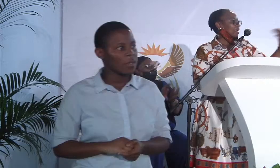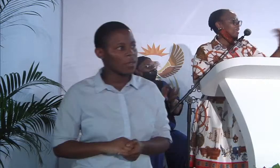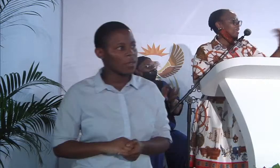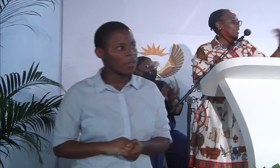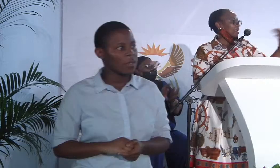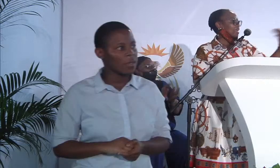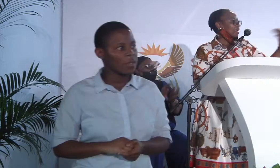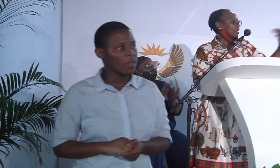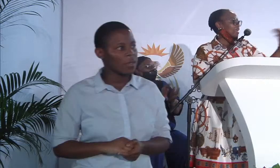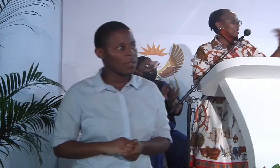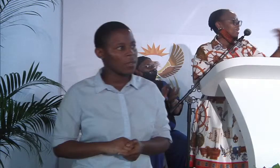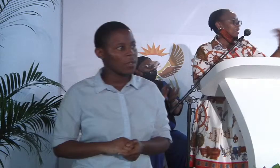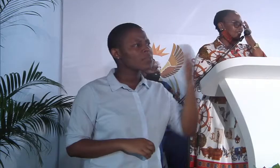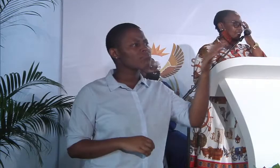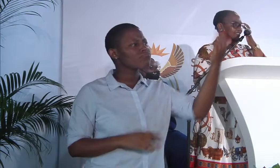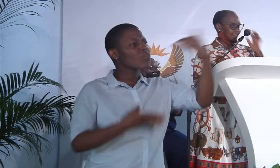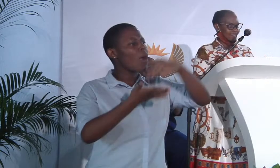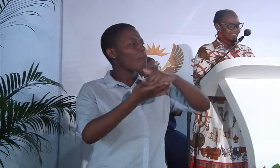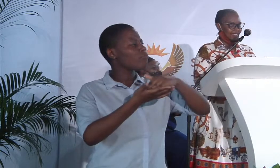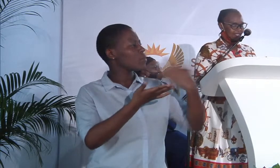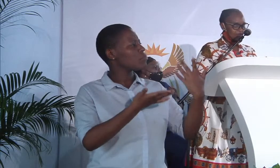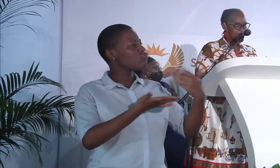Can you please come forward?